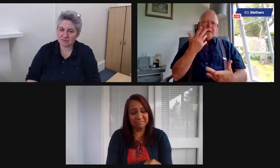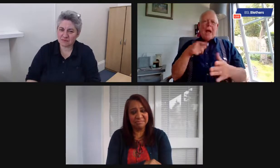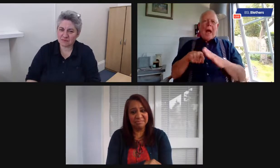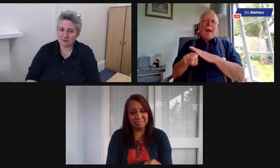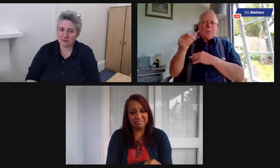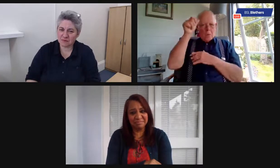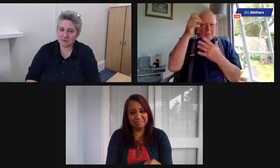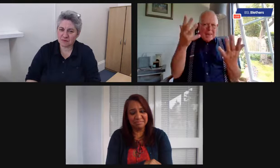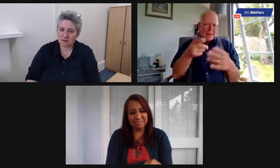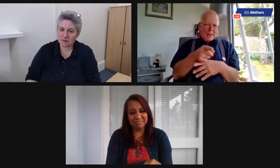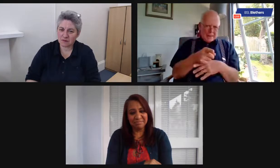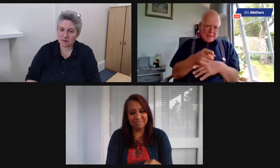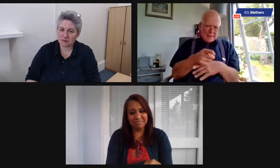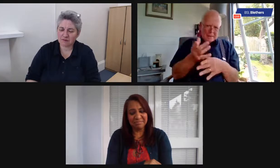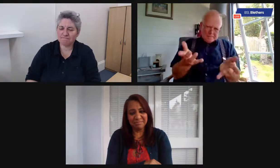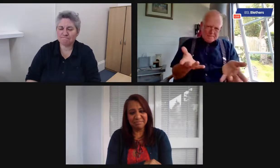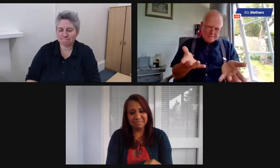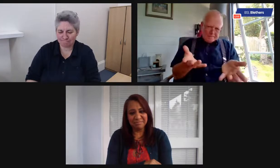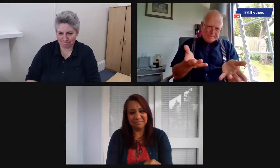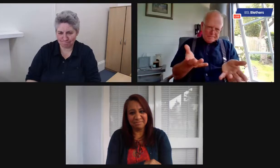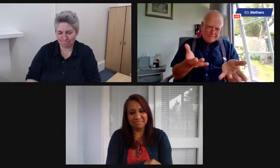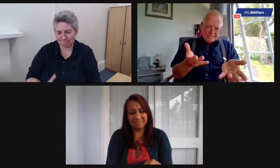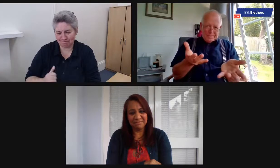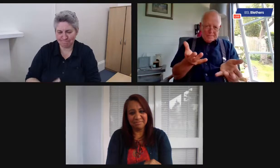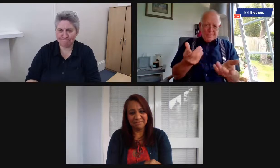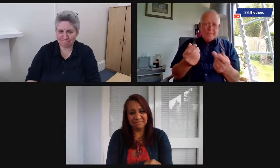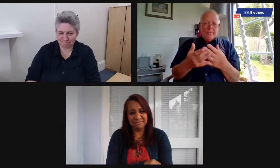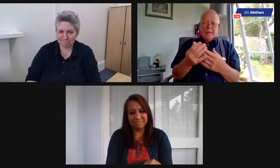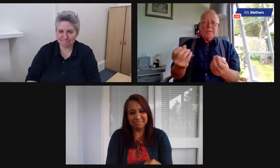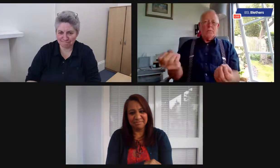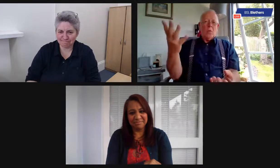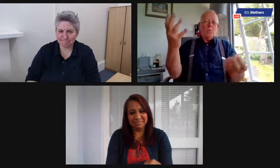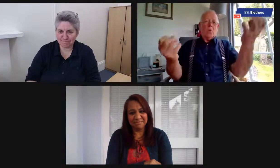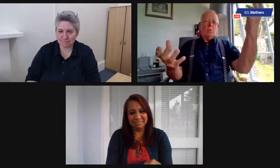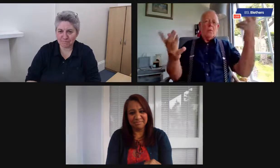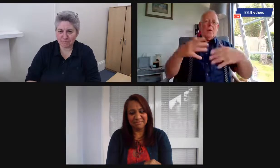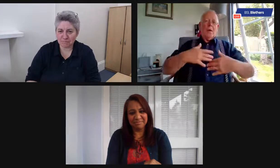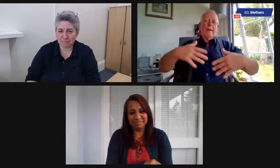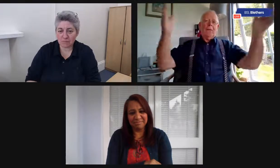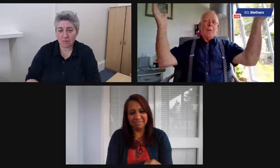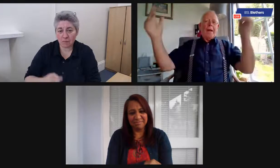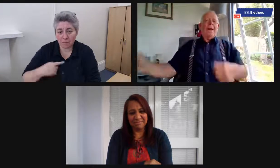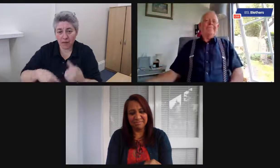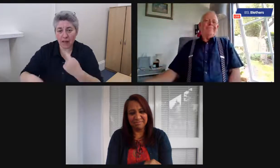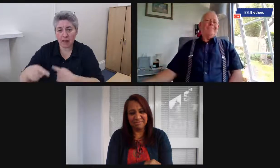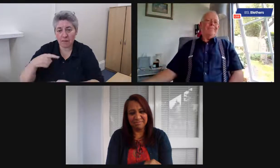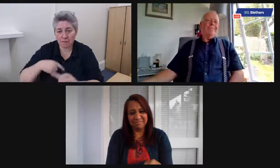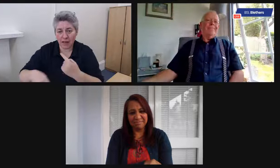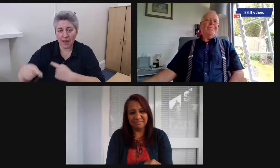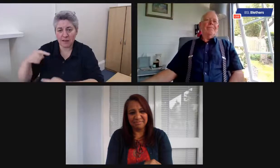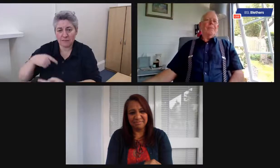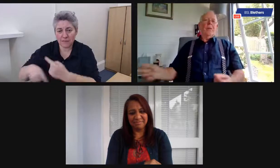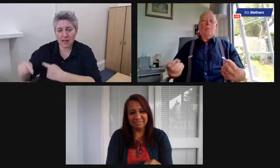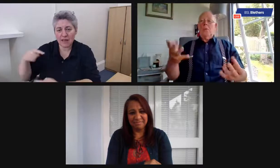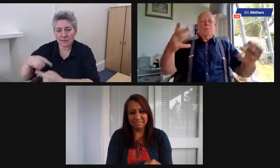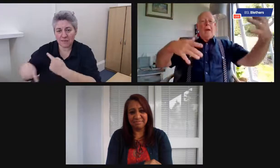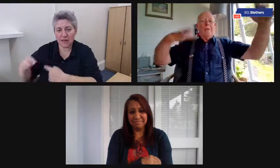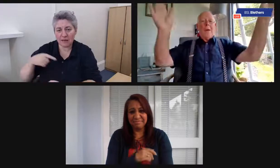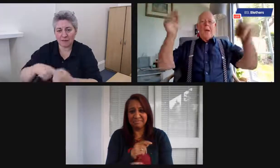The birds eat them, of course. You know where that's going to come out. Yeah. And so that spreads the ivy everywhere.